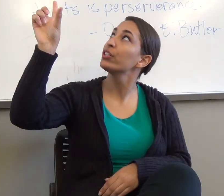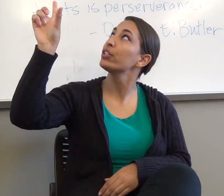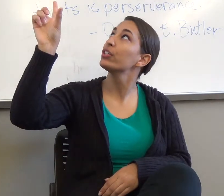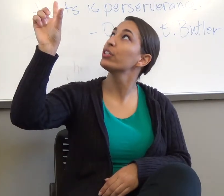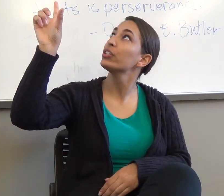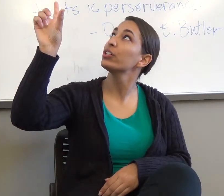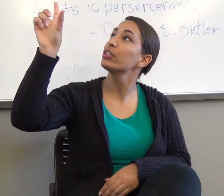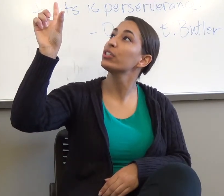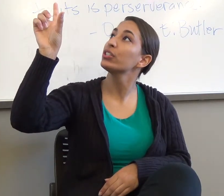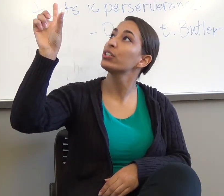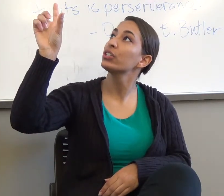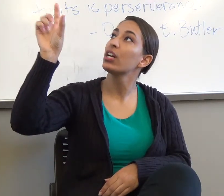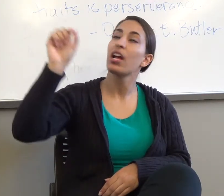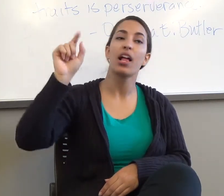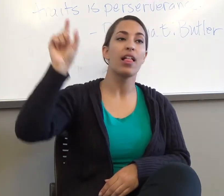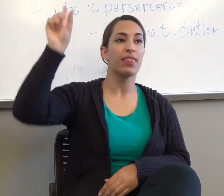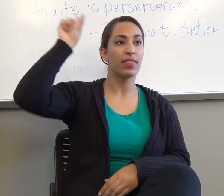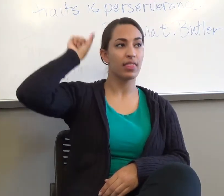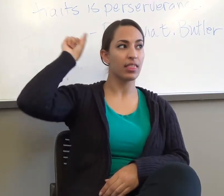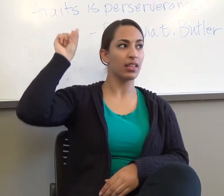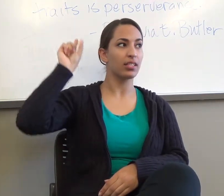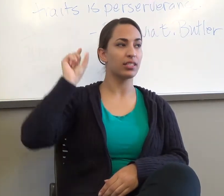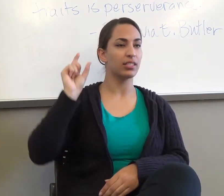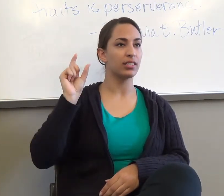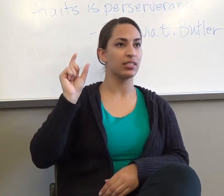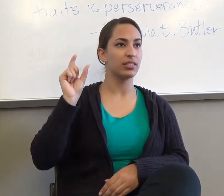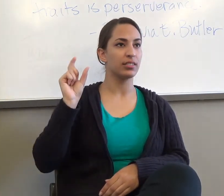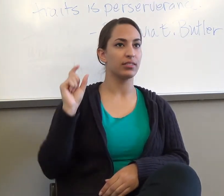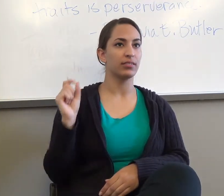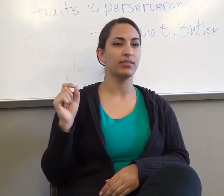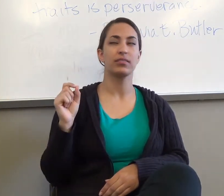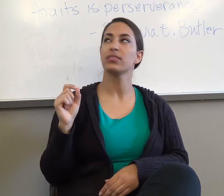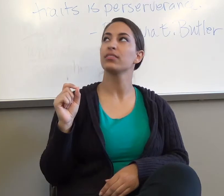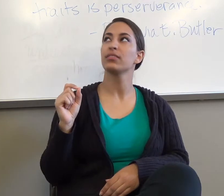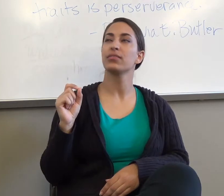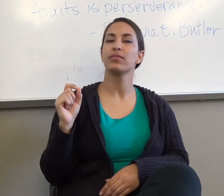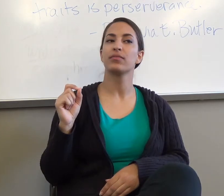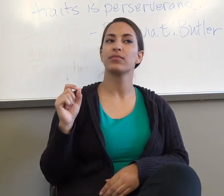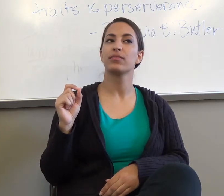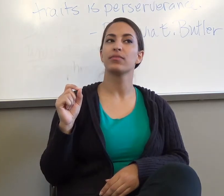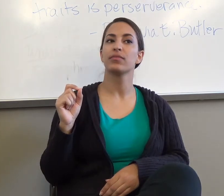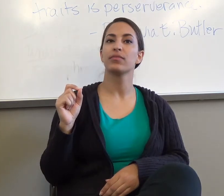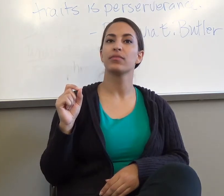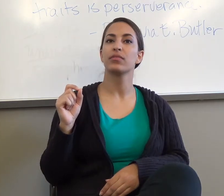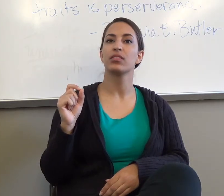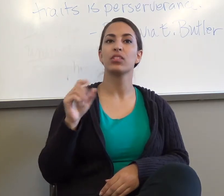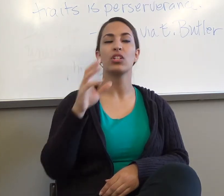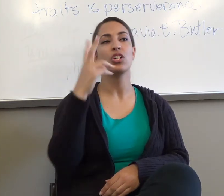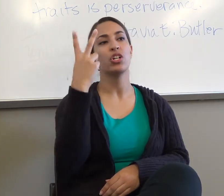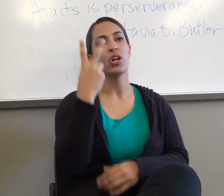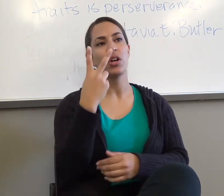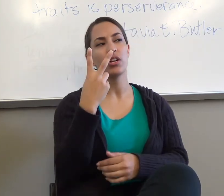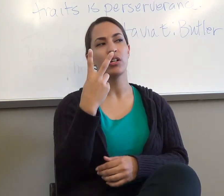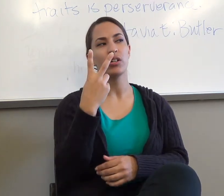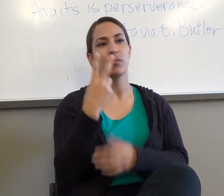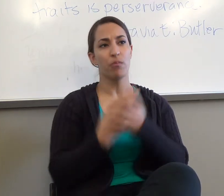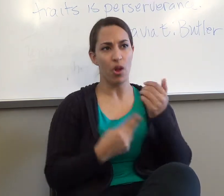this, and this, yeah, okay. So here's what's gonna happen. Both of those answers are correct. But what